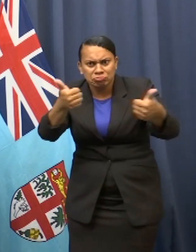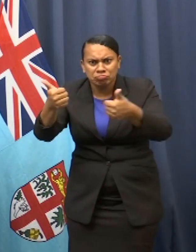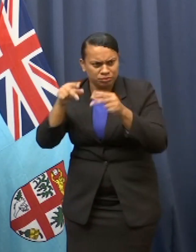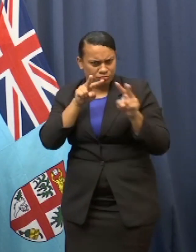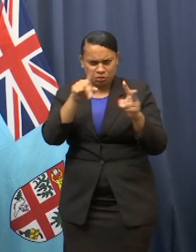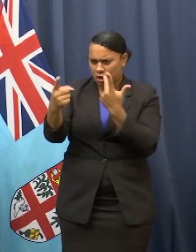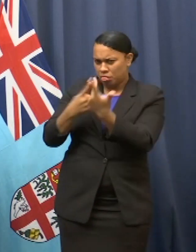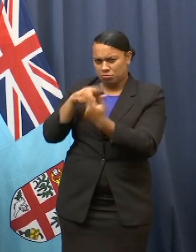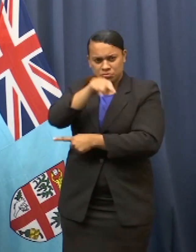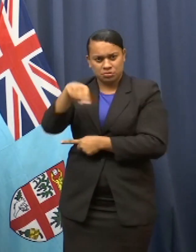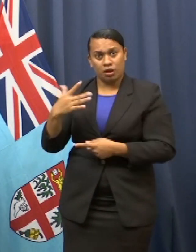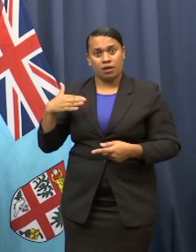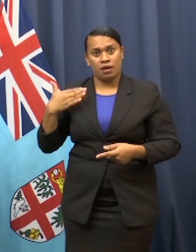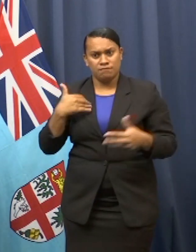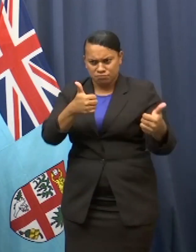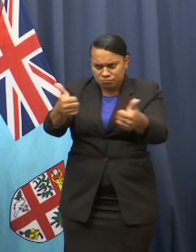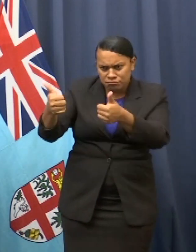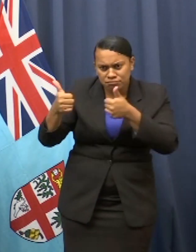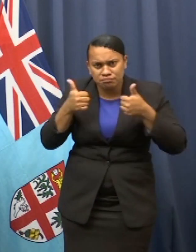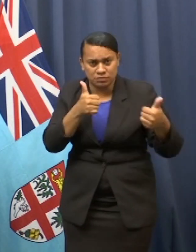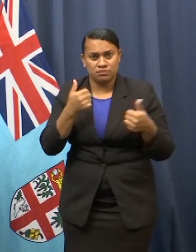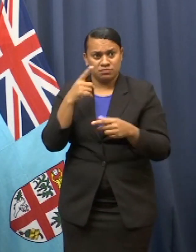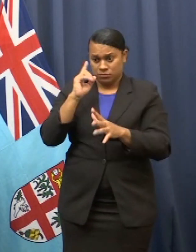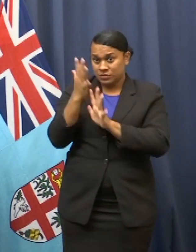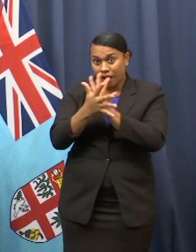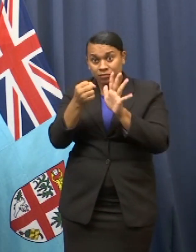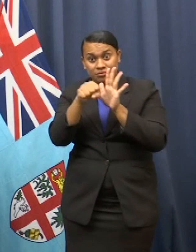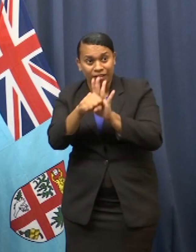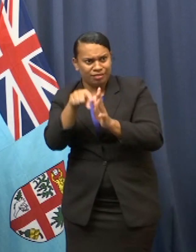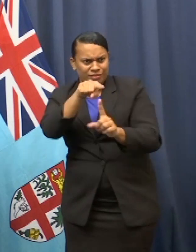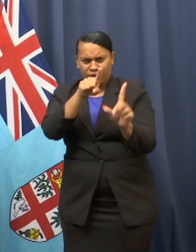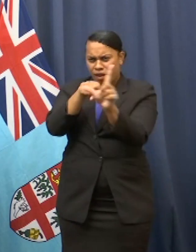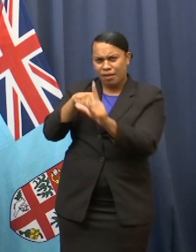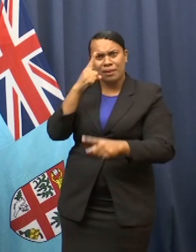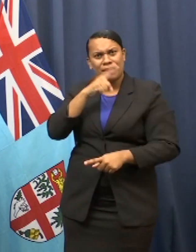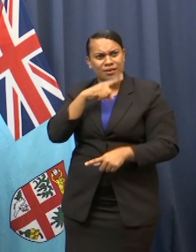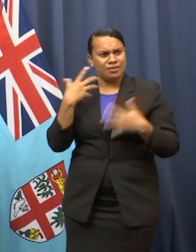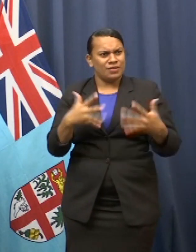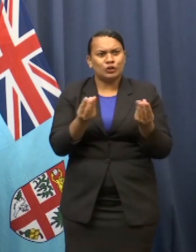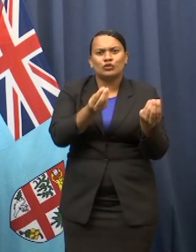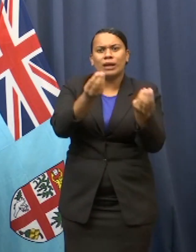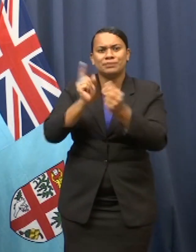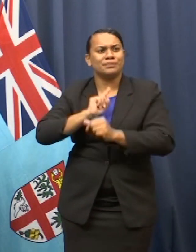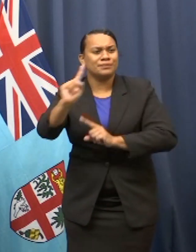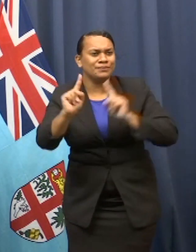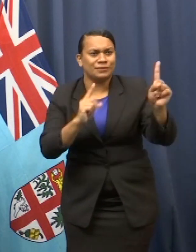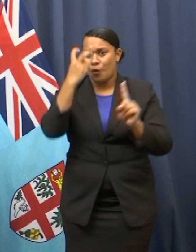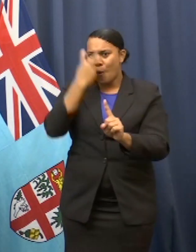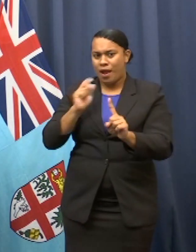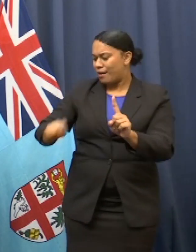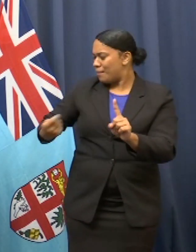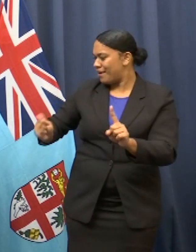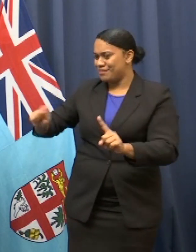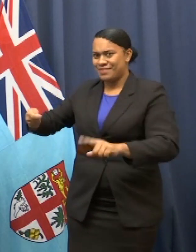well-being. There are stories of young people doing grocery shopping for their elderly neighbors, stories of